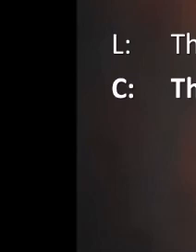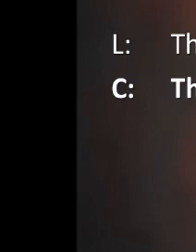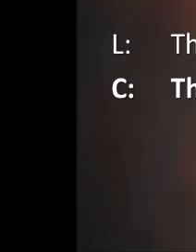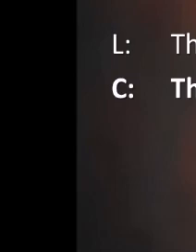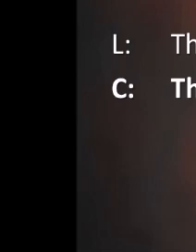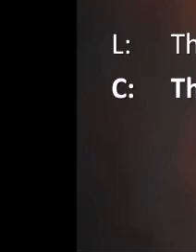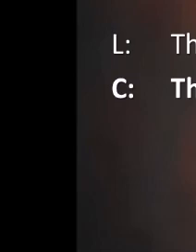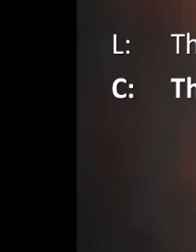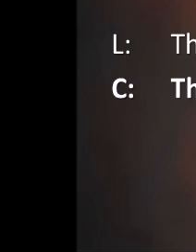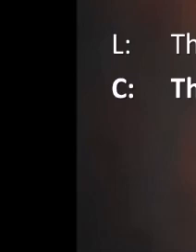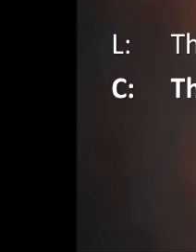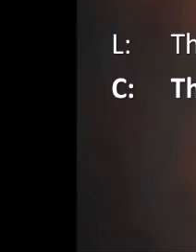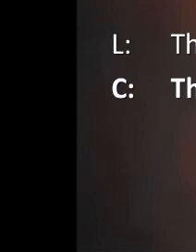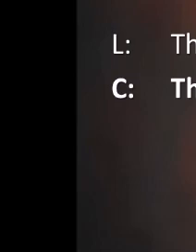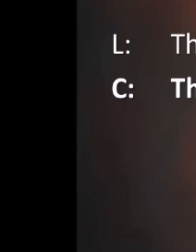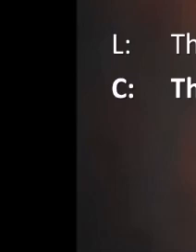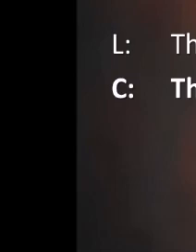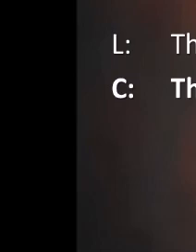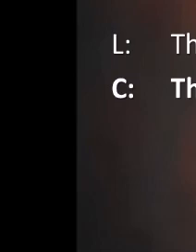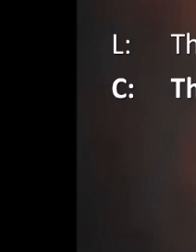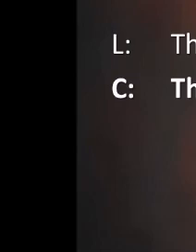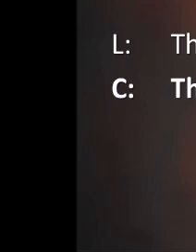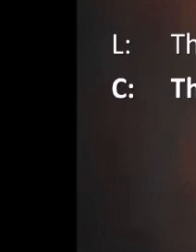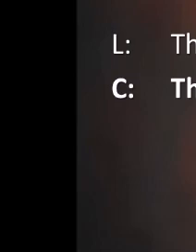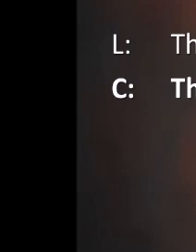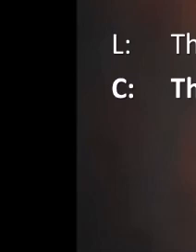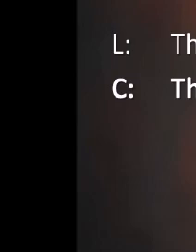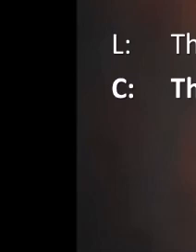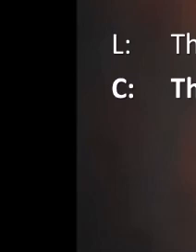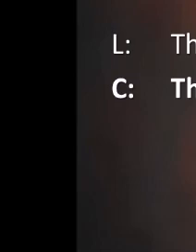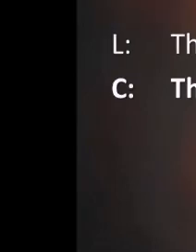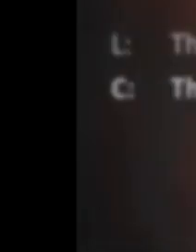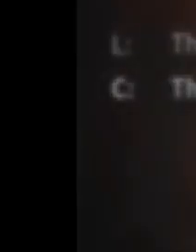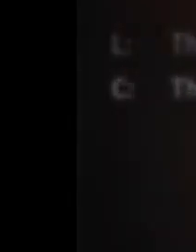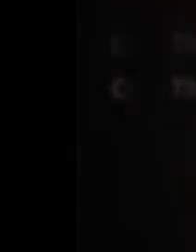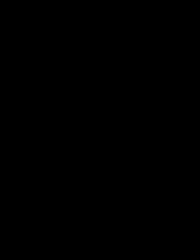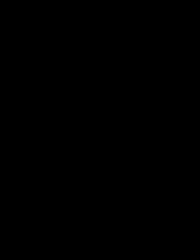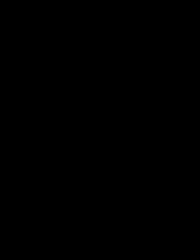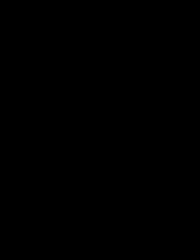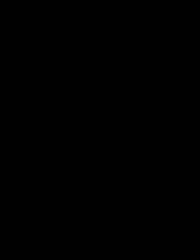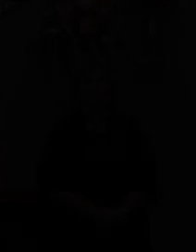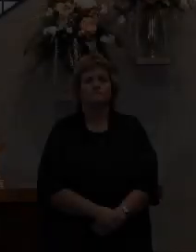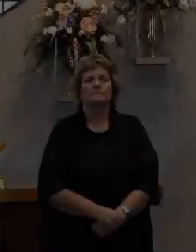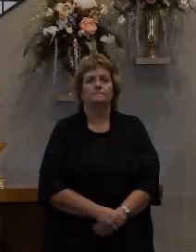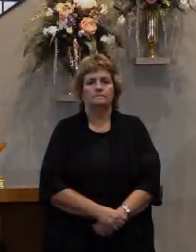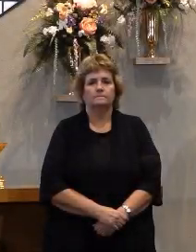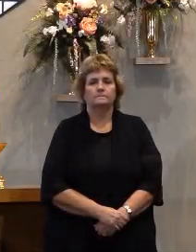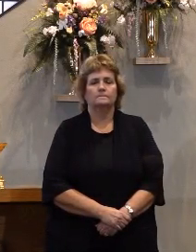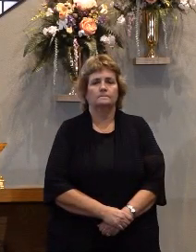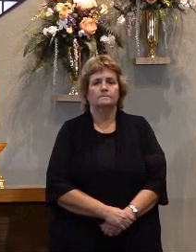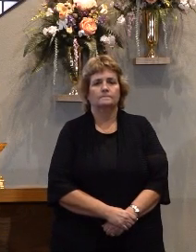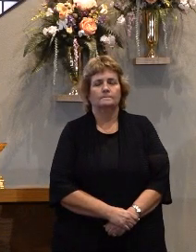word of the Lord. Thanks be to God.